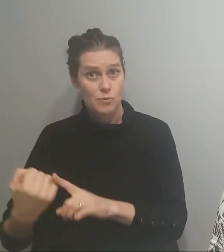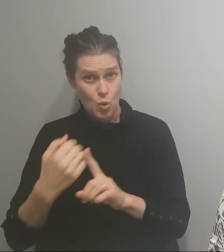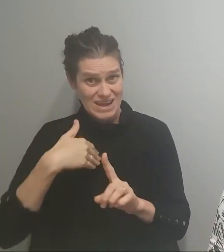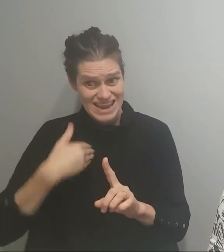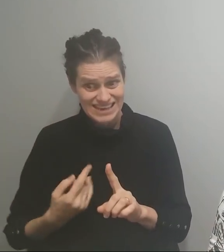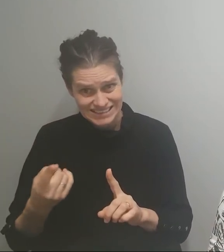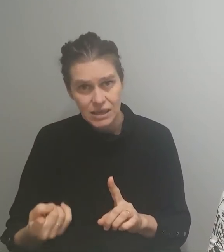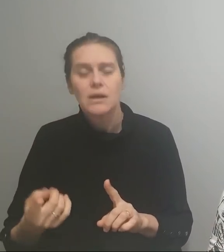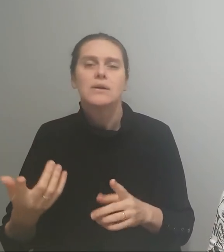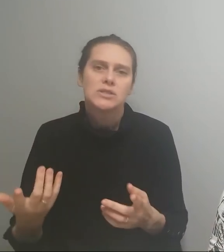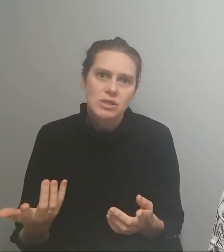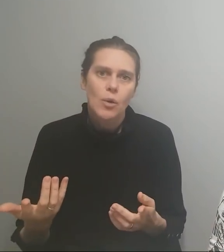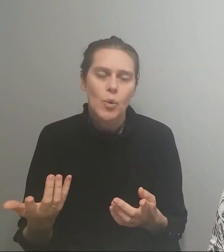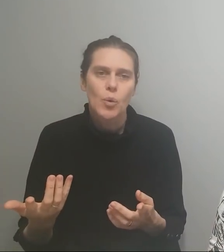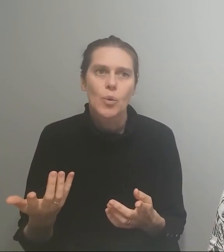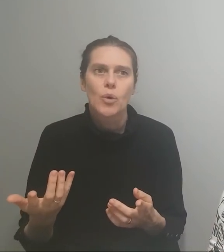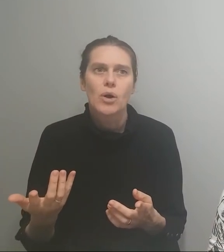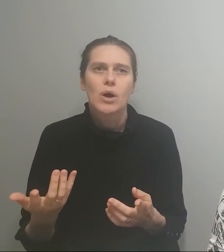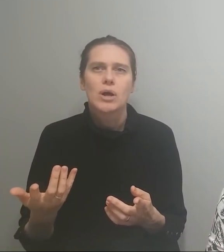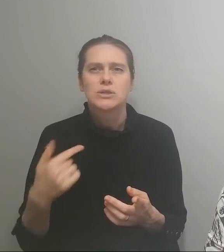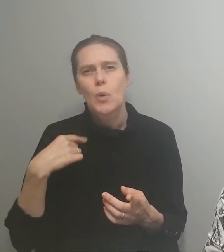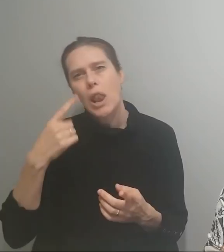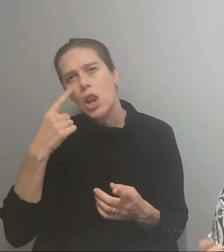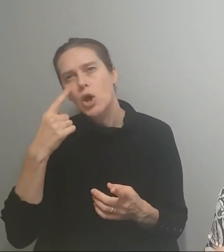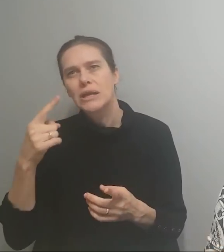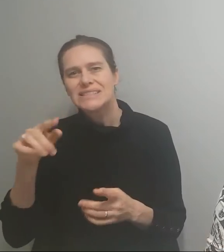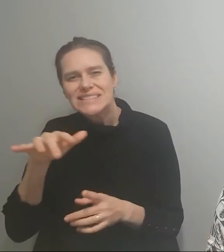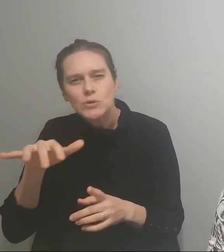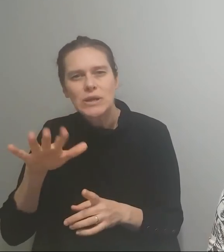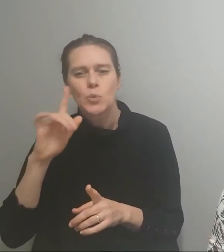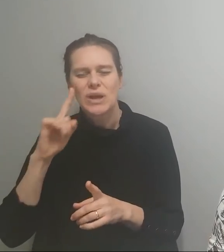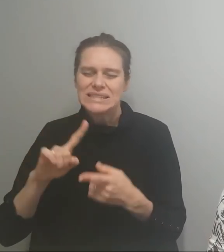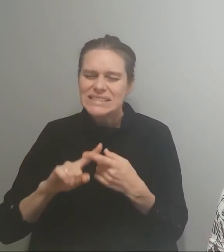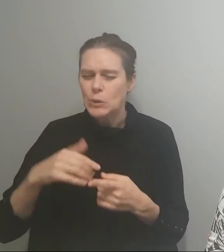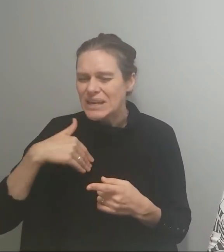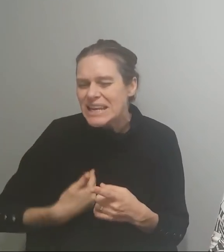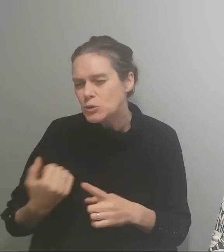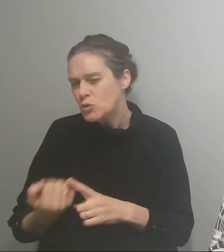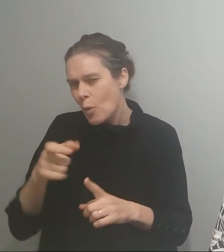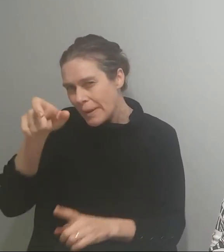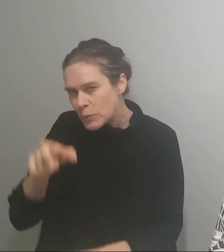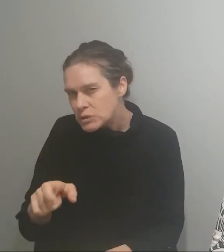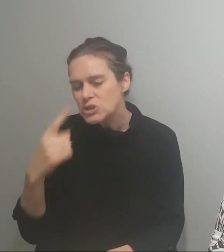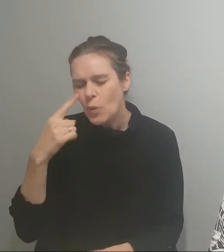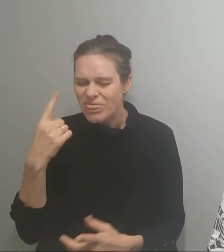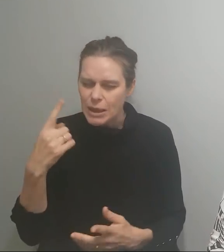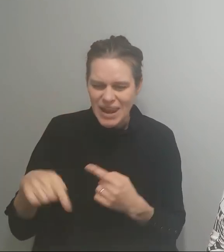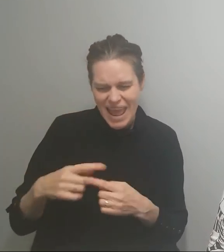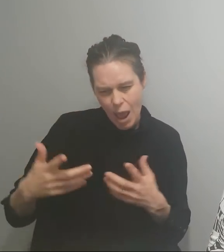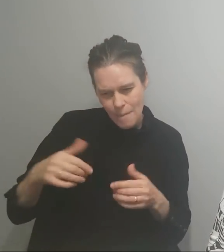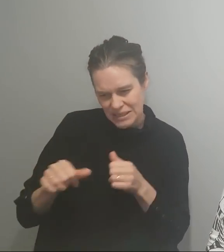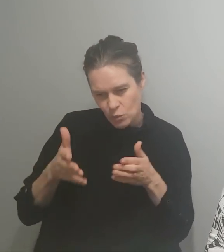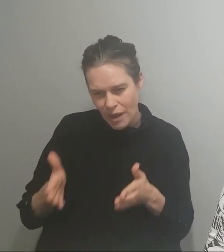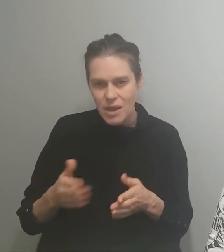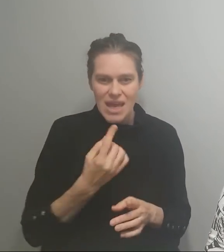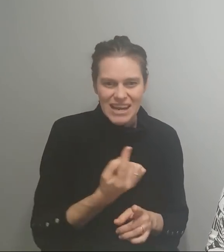where we still need to make sure that there is support available to people. So we're working through that and having a look at